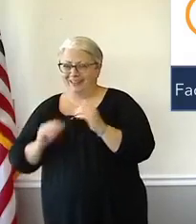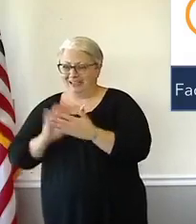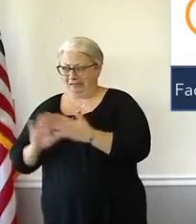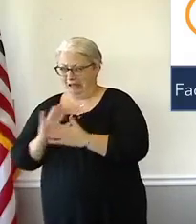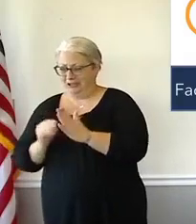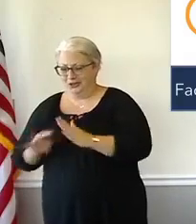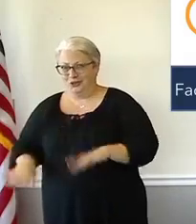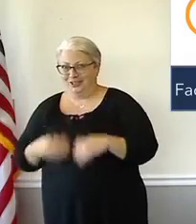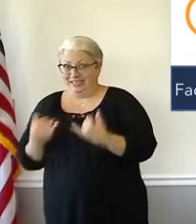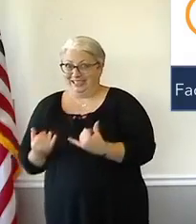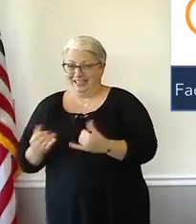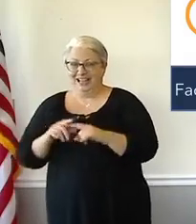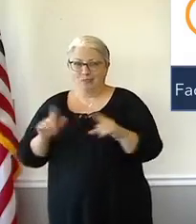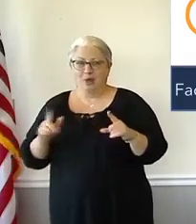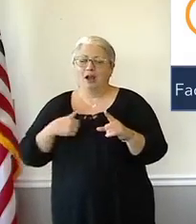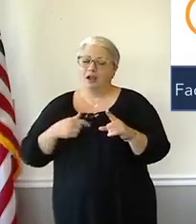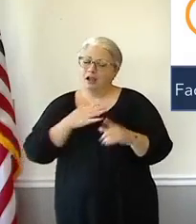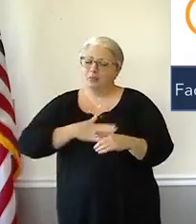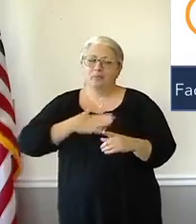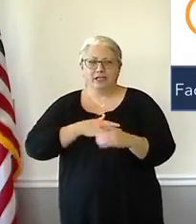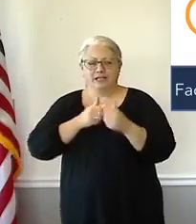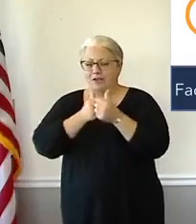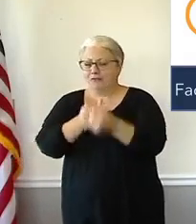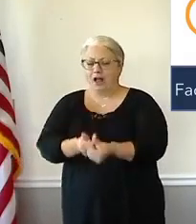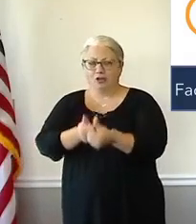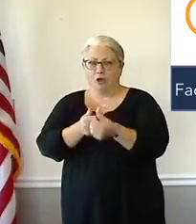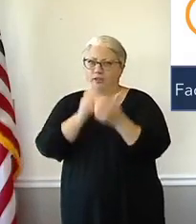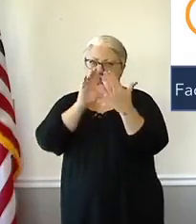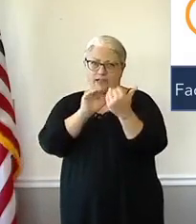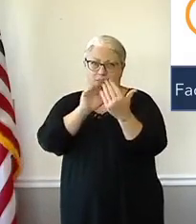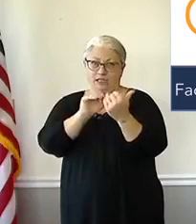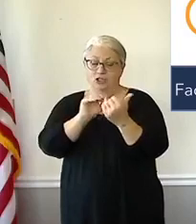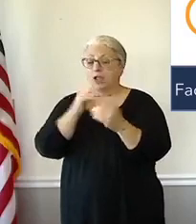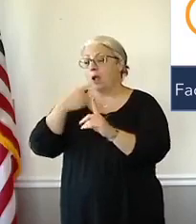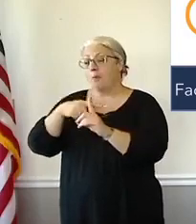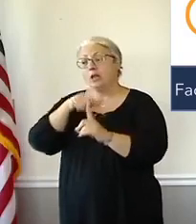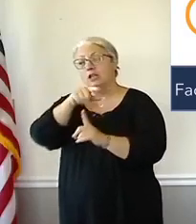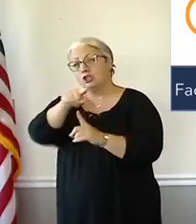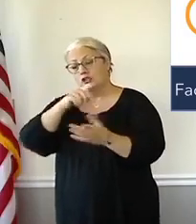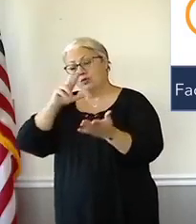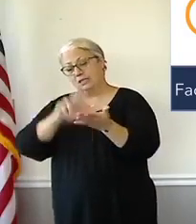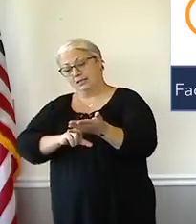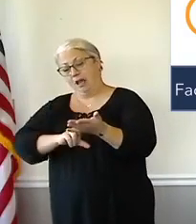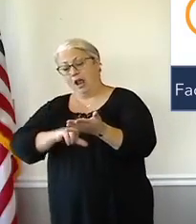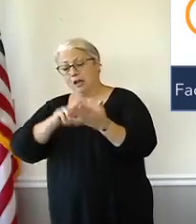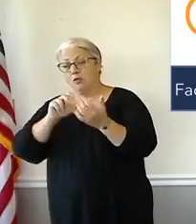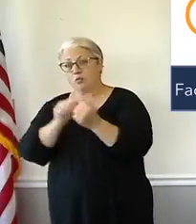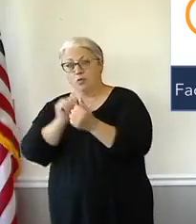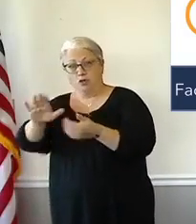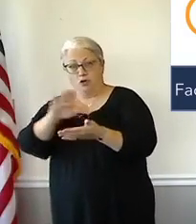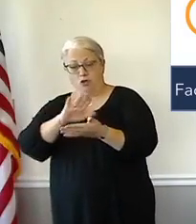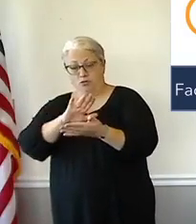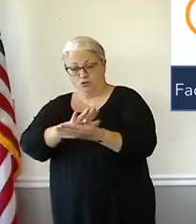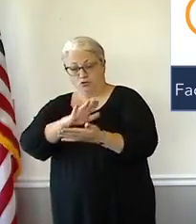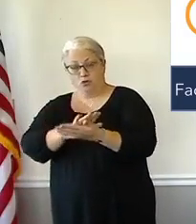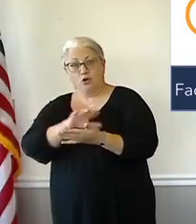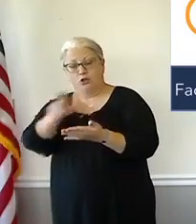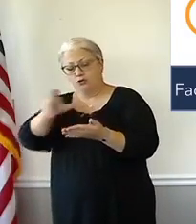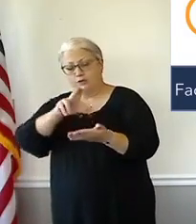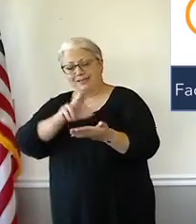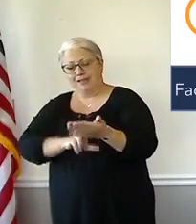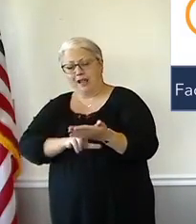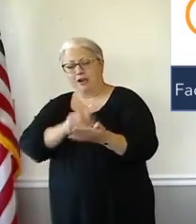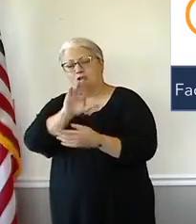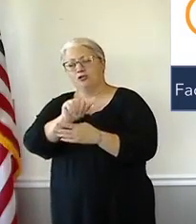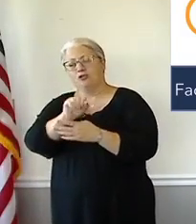basic expectations and follow the code of conduct you signed. You signed a code of conduct with your school. You've agreed to adhere to that code of